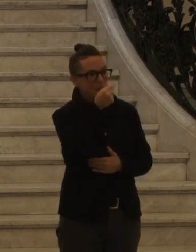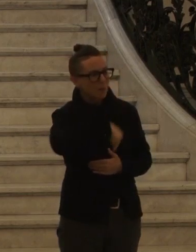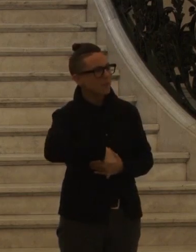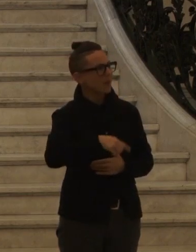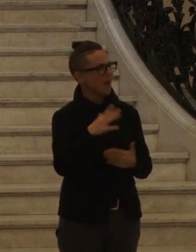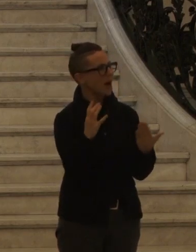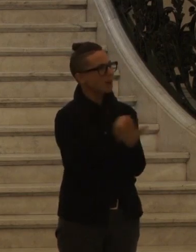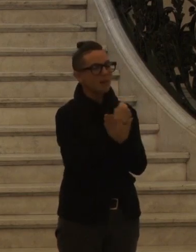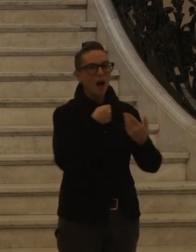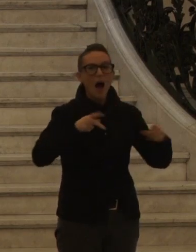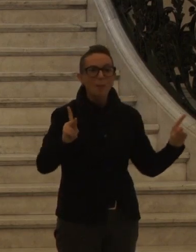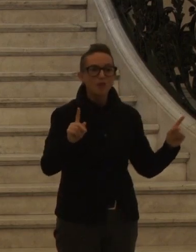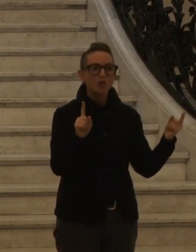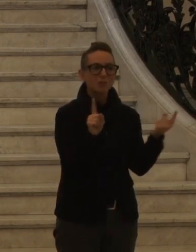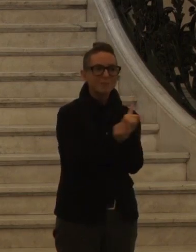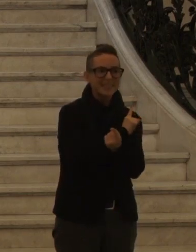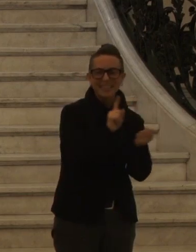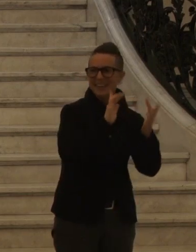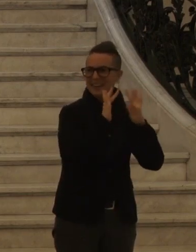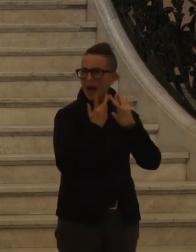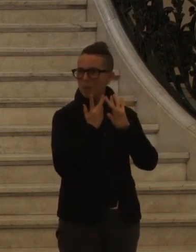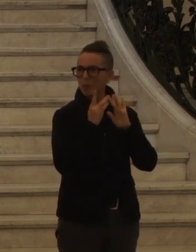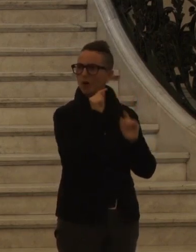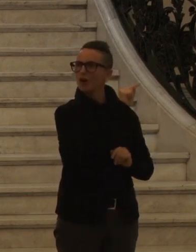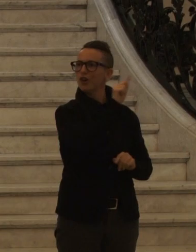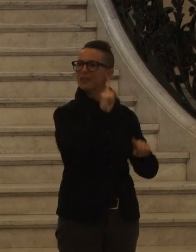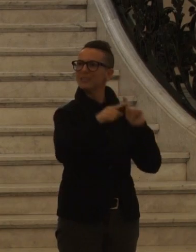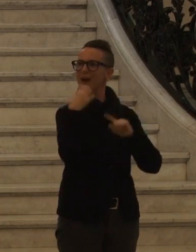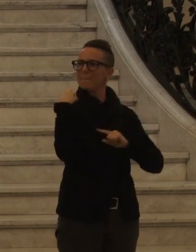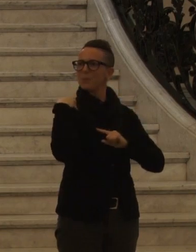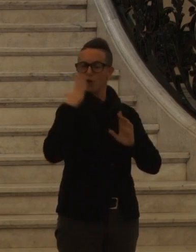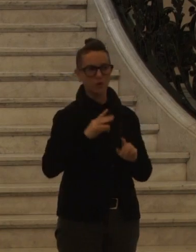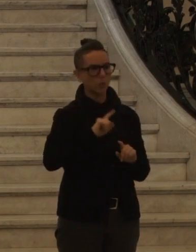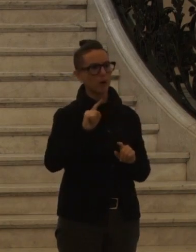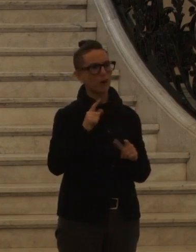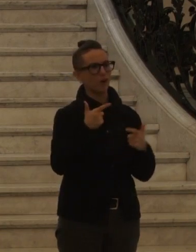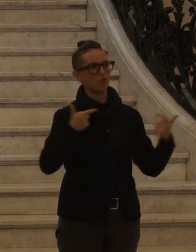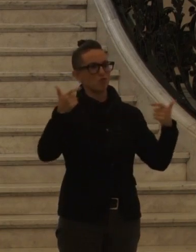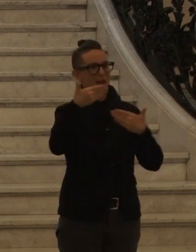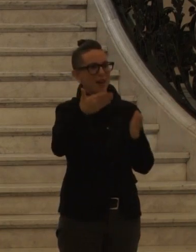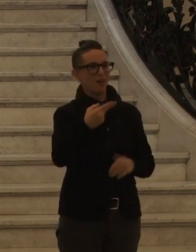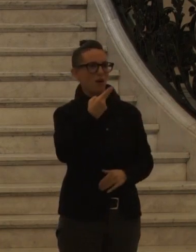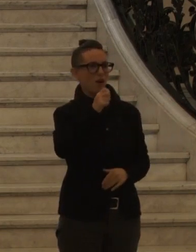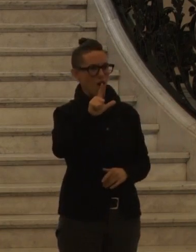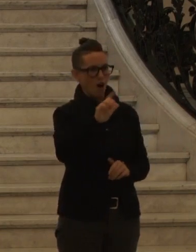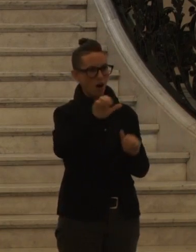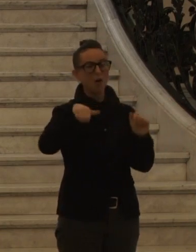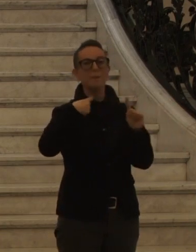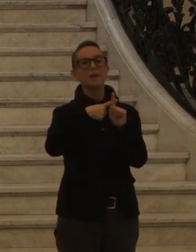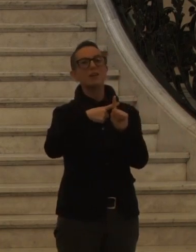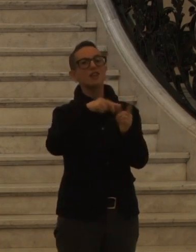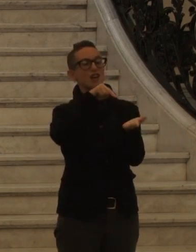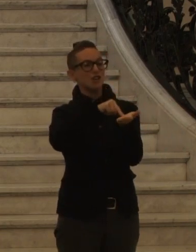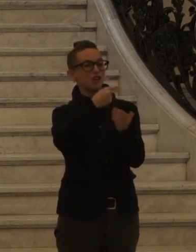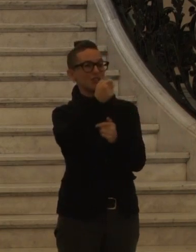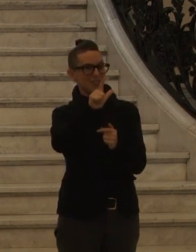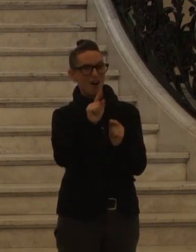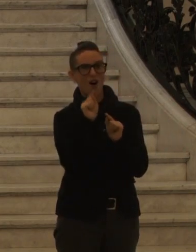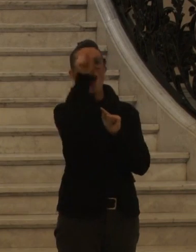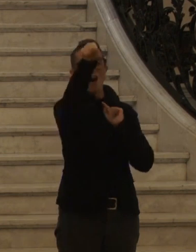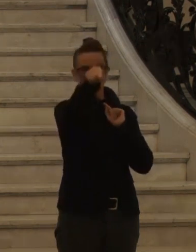take advantage of this opportunity to meet with employers in Gray Hall behind me and a nurses hall in front of me. We will also have